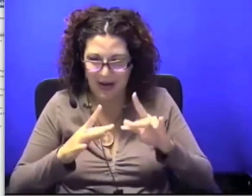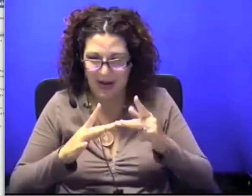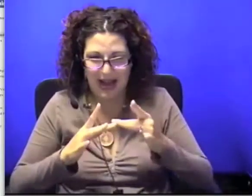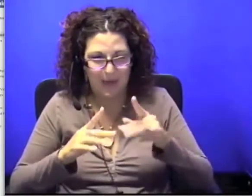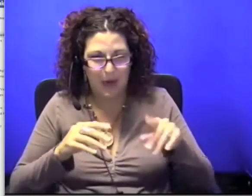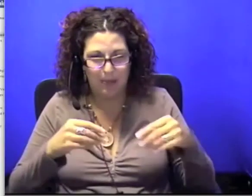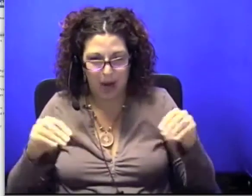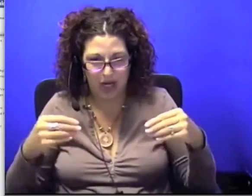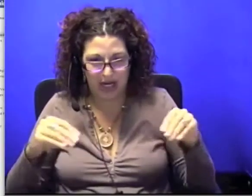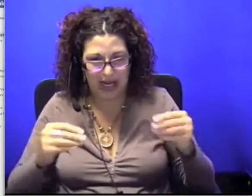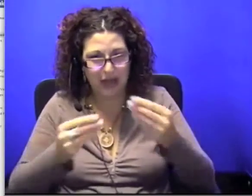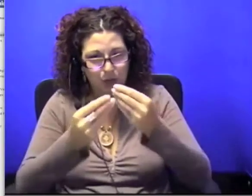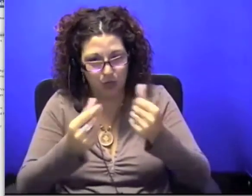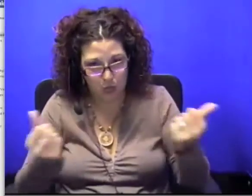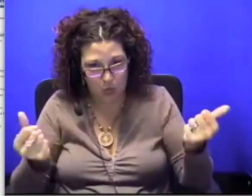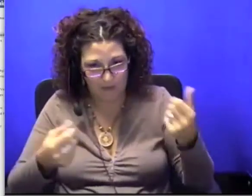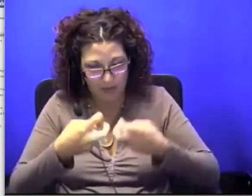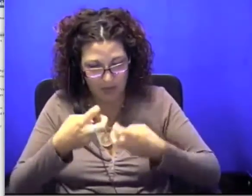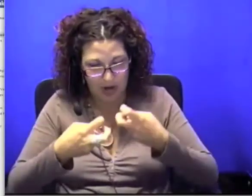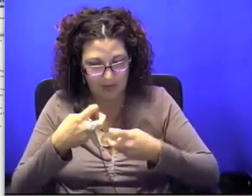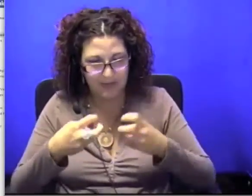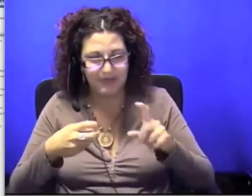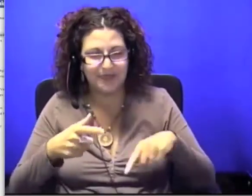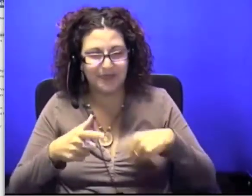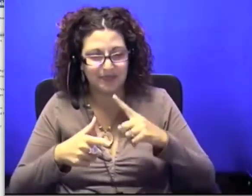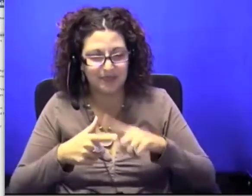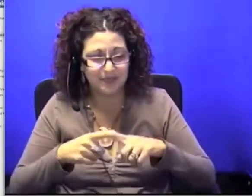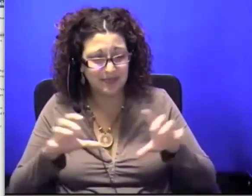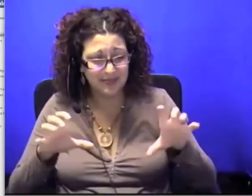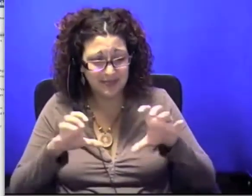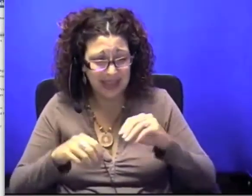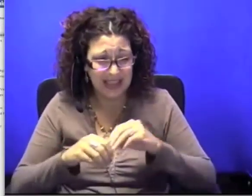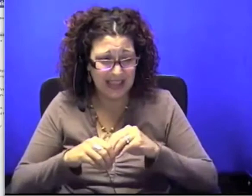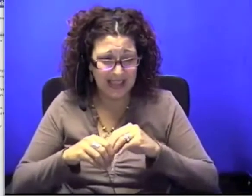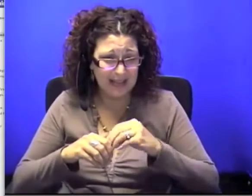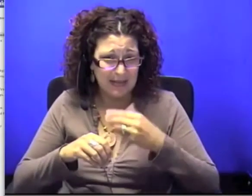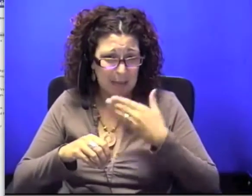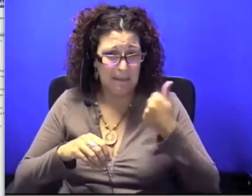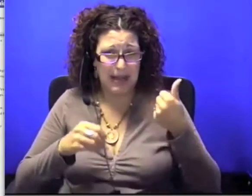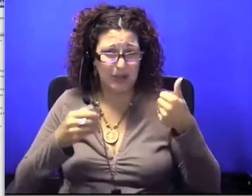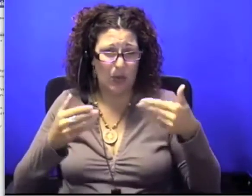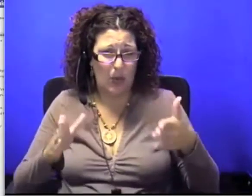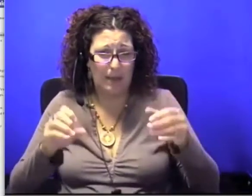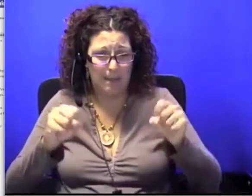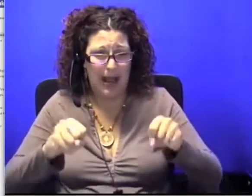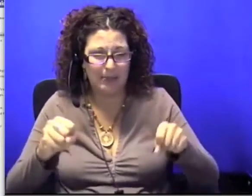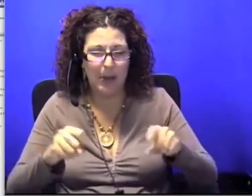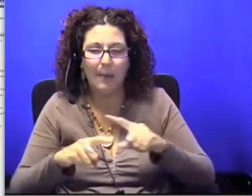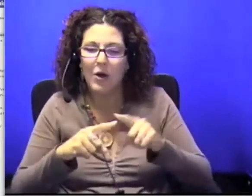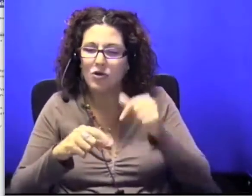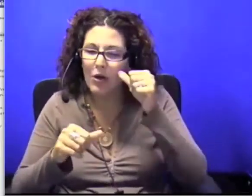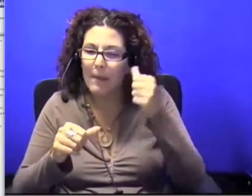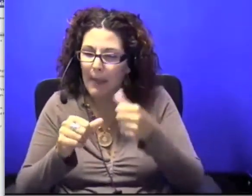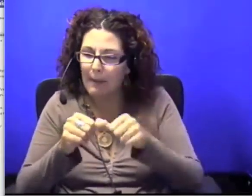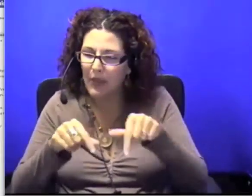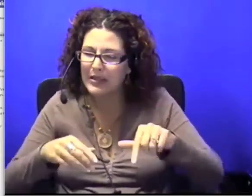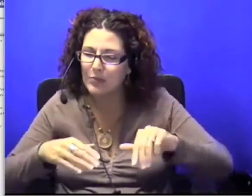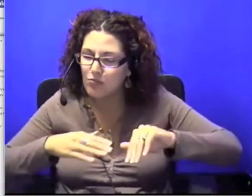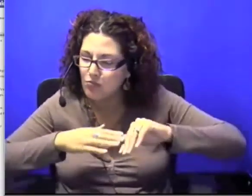about network marketing and has solved those problems and done it in a brilliant way. But remember, this is a brand